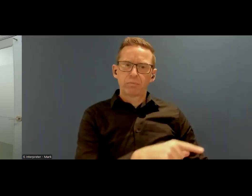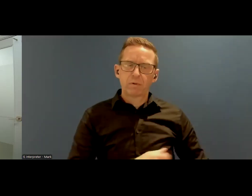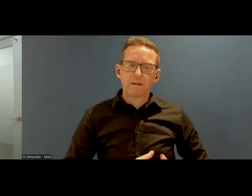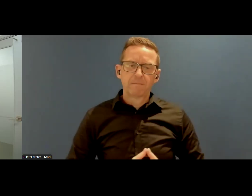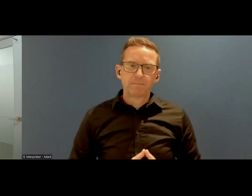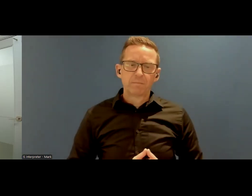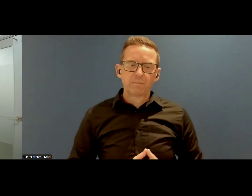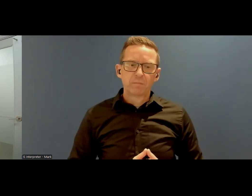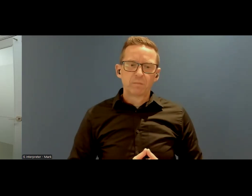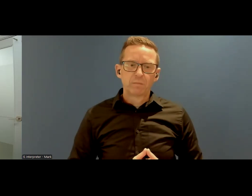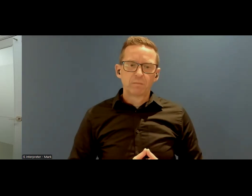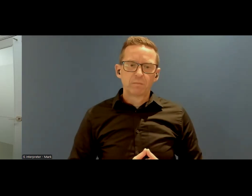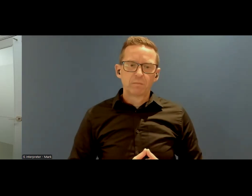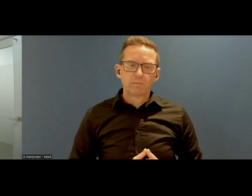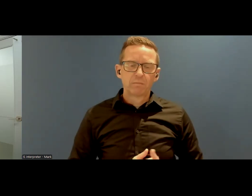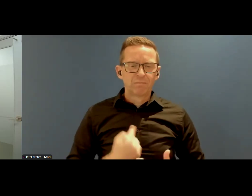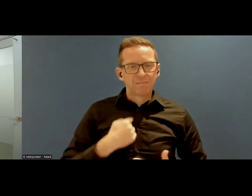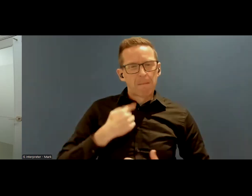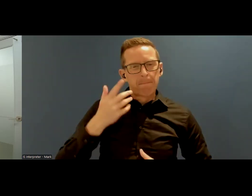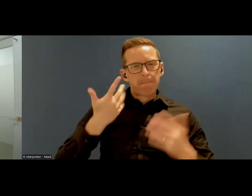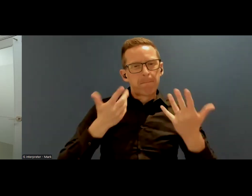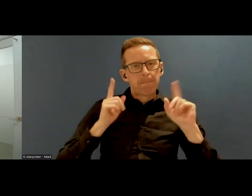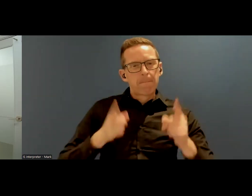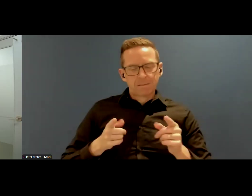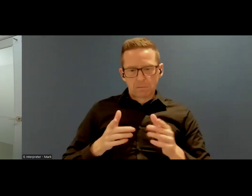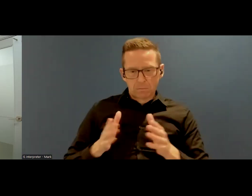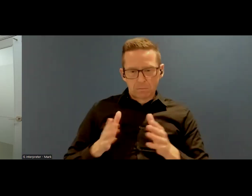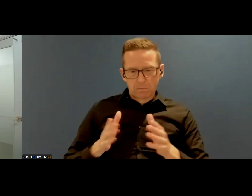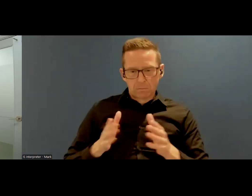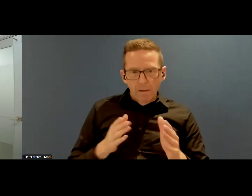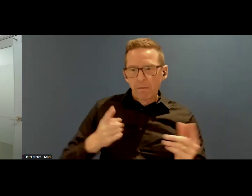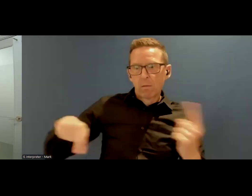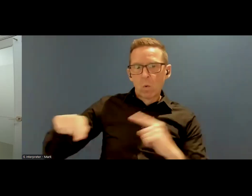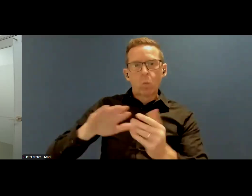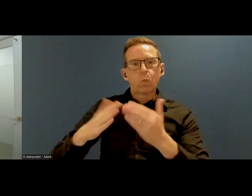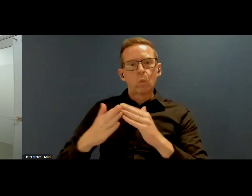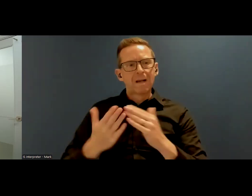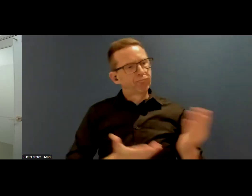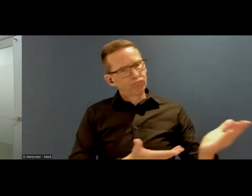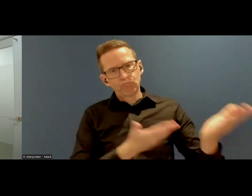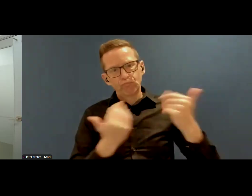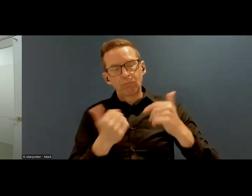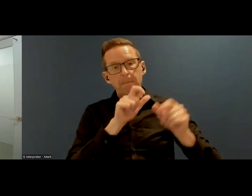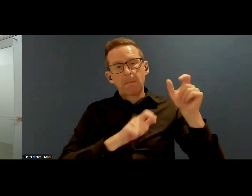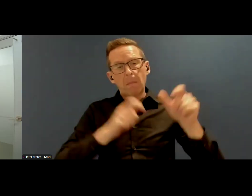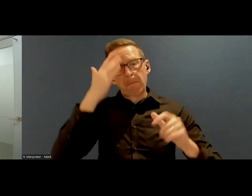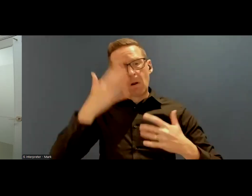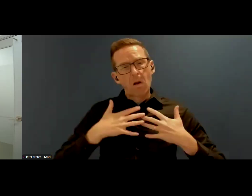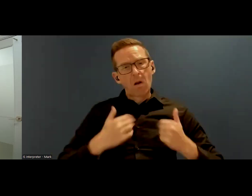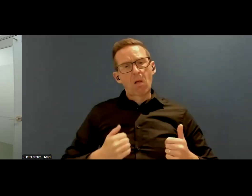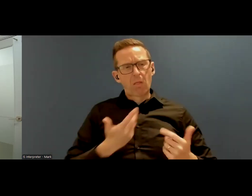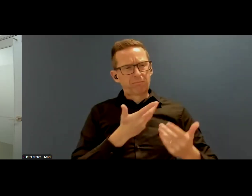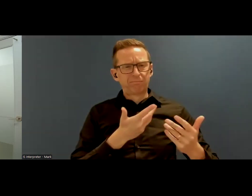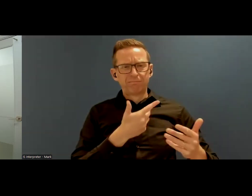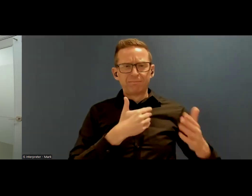to welcoming those people from mental hospitals by preparing the resources